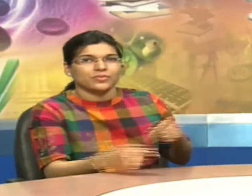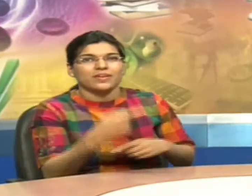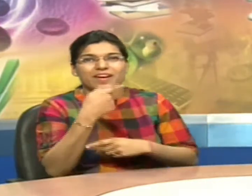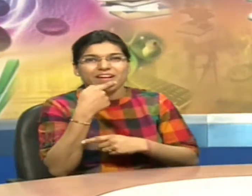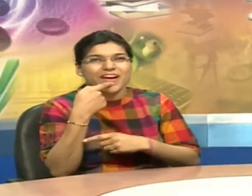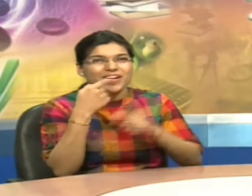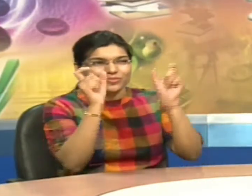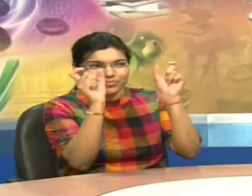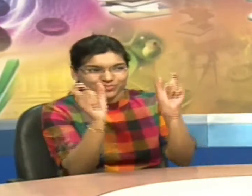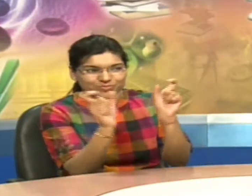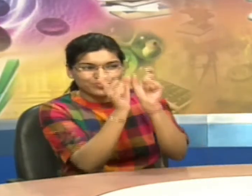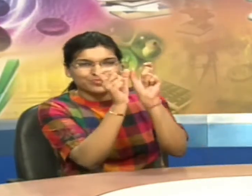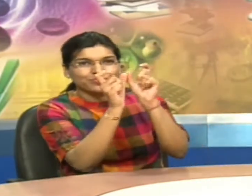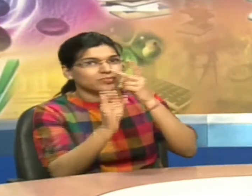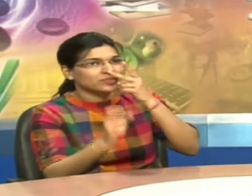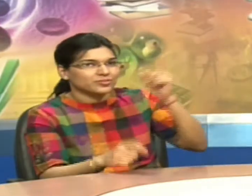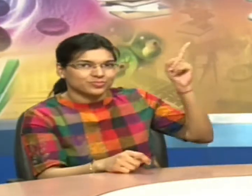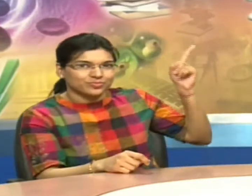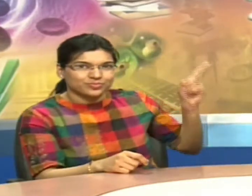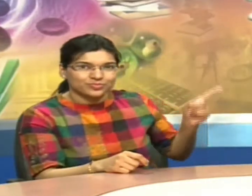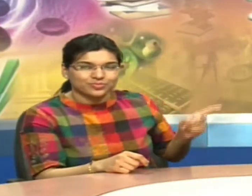As you can see the answers in red.